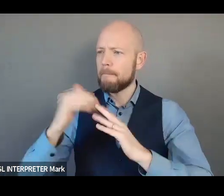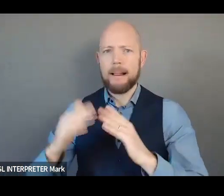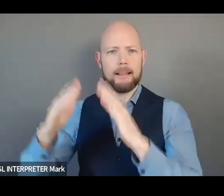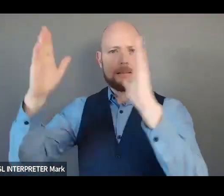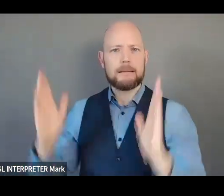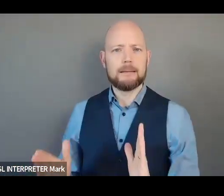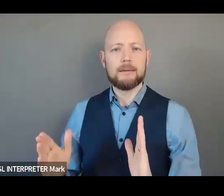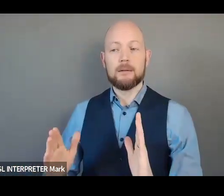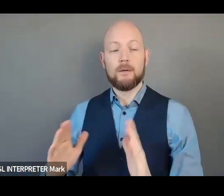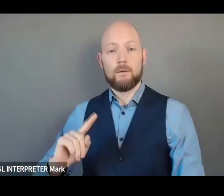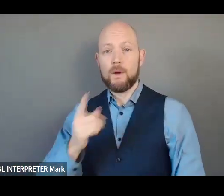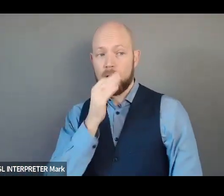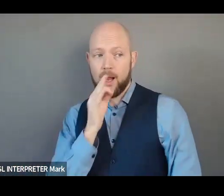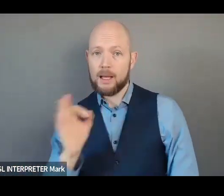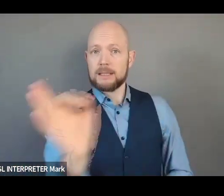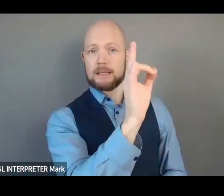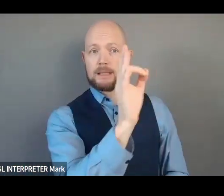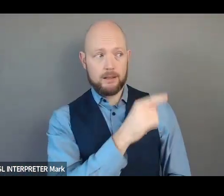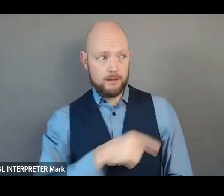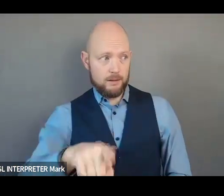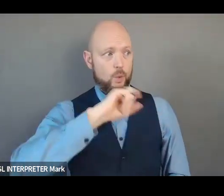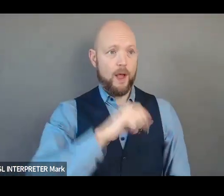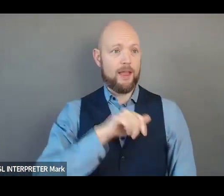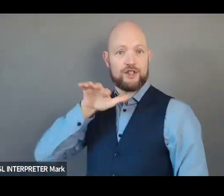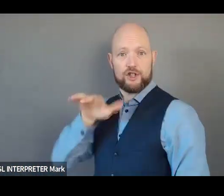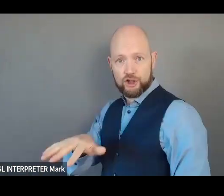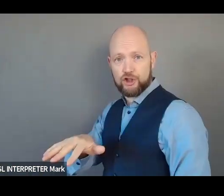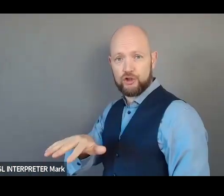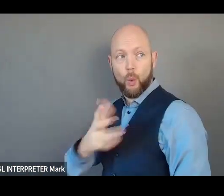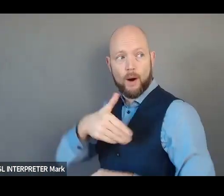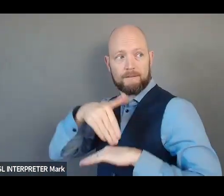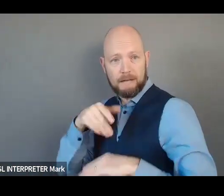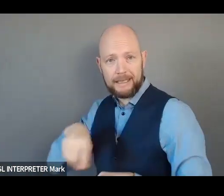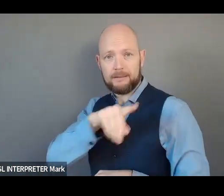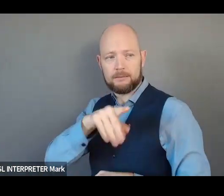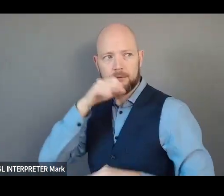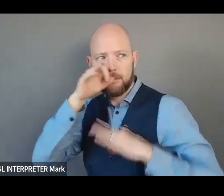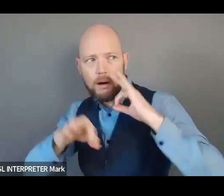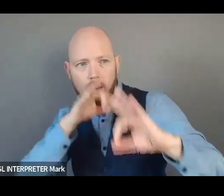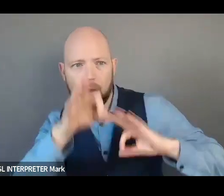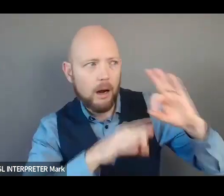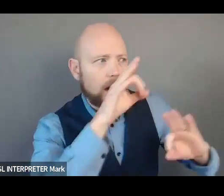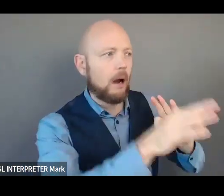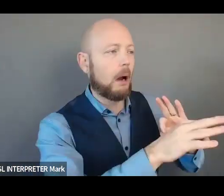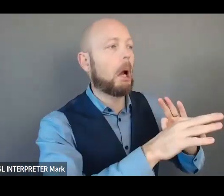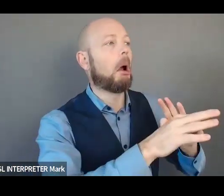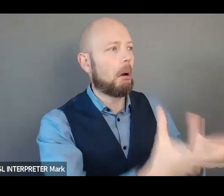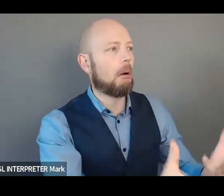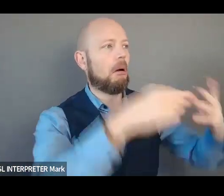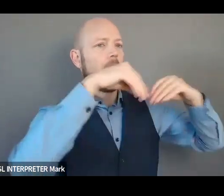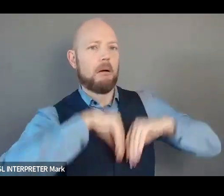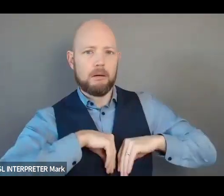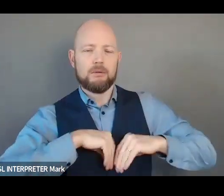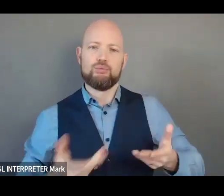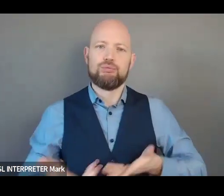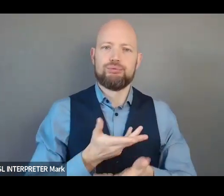anything that you're doing in terms of new in your organisation, rather than getting that, assuming it, or worst of all, in one sense, as Kate's